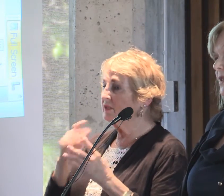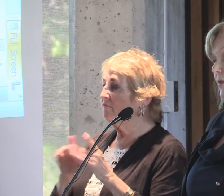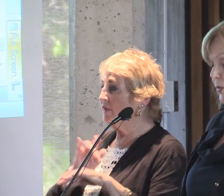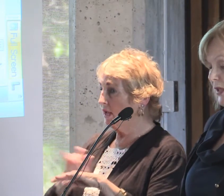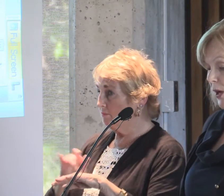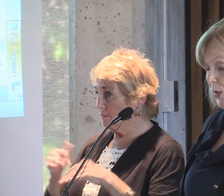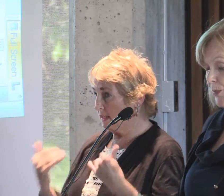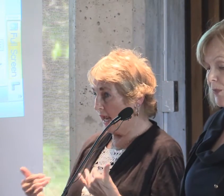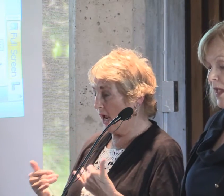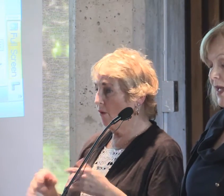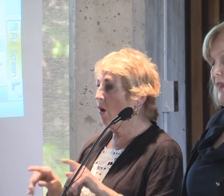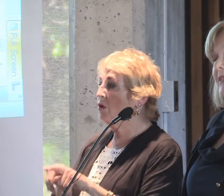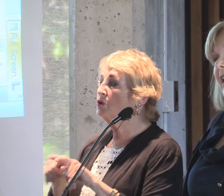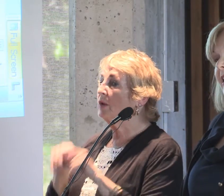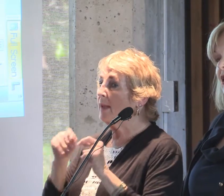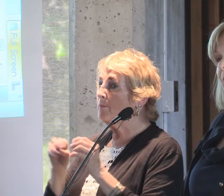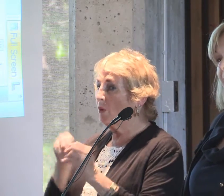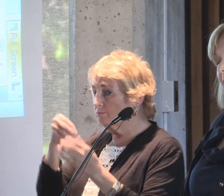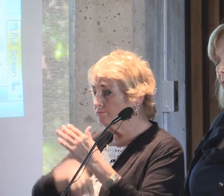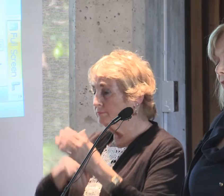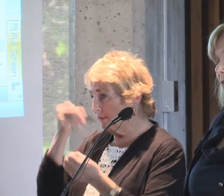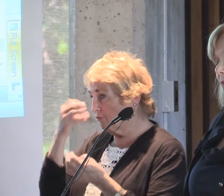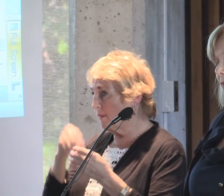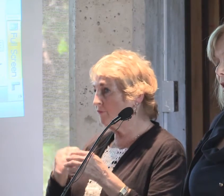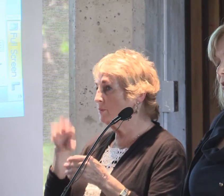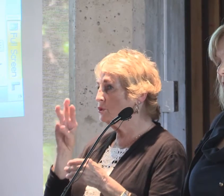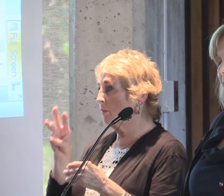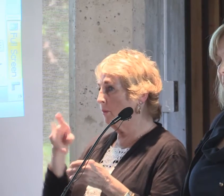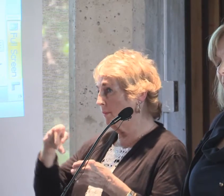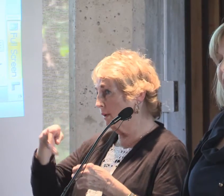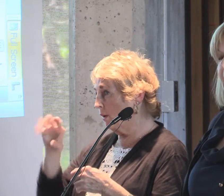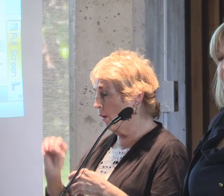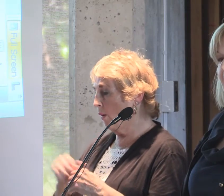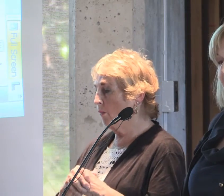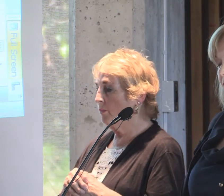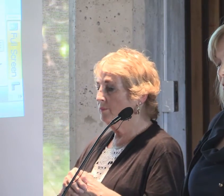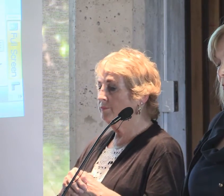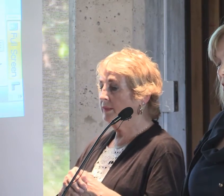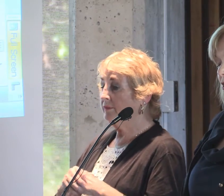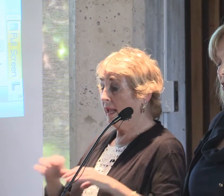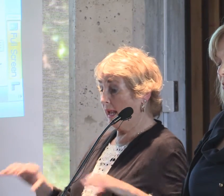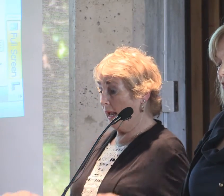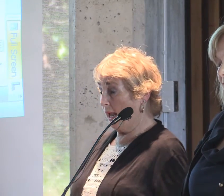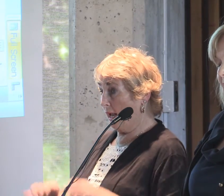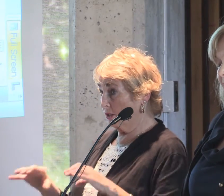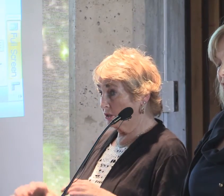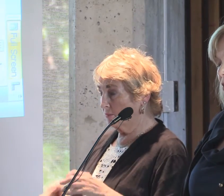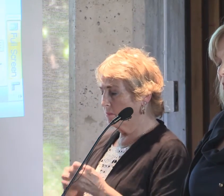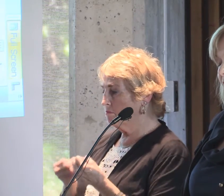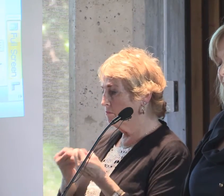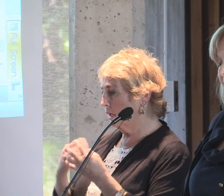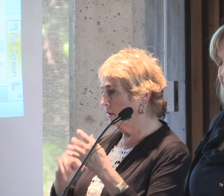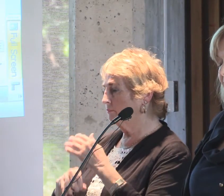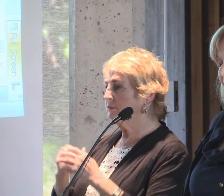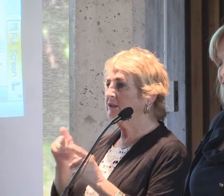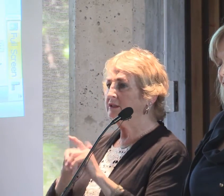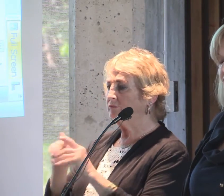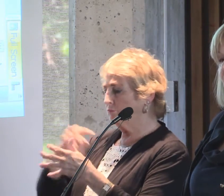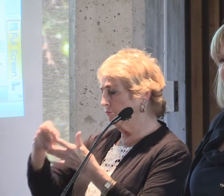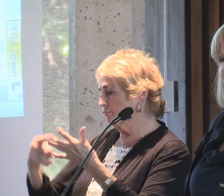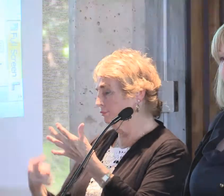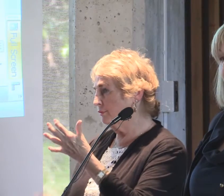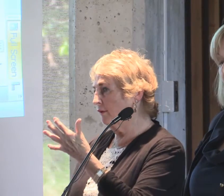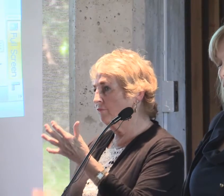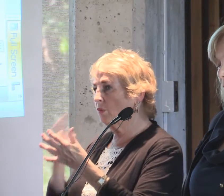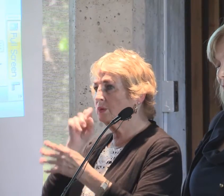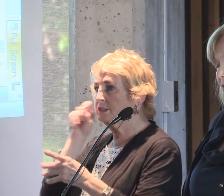through the WPO. This action plan allows a multi-layered approach to address sexual violence that